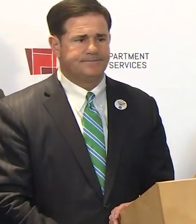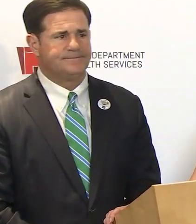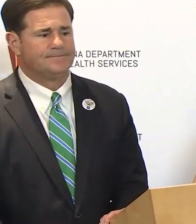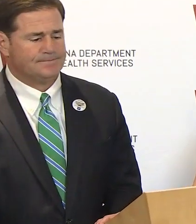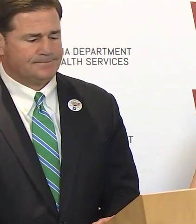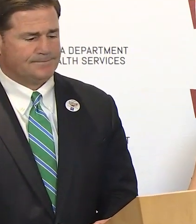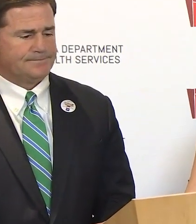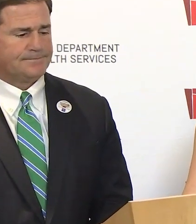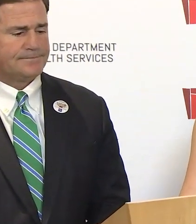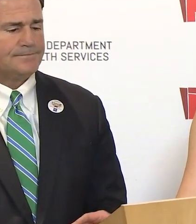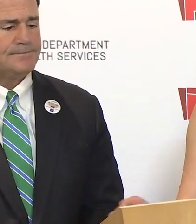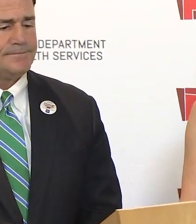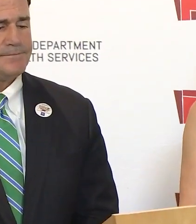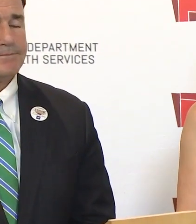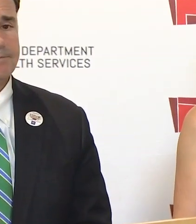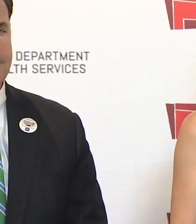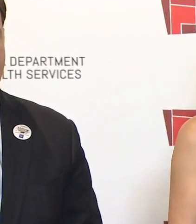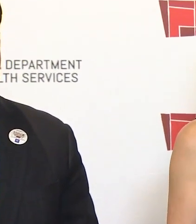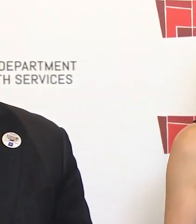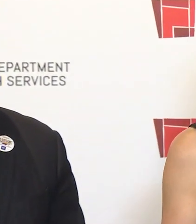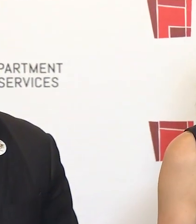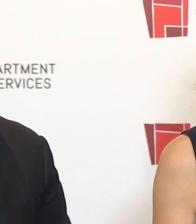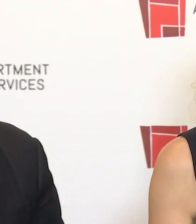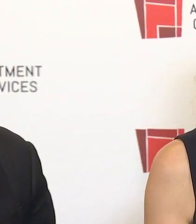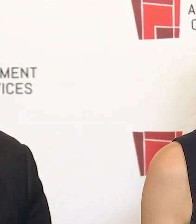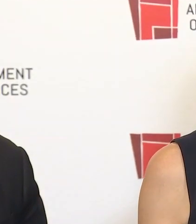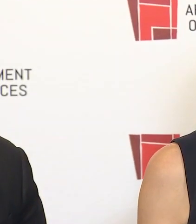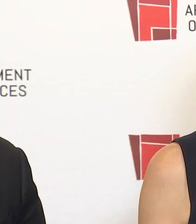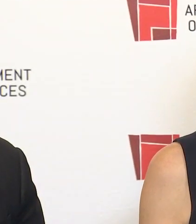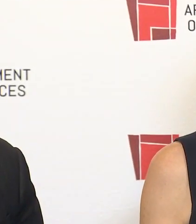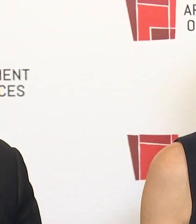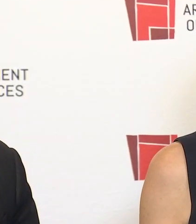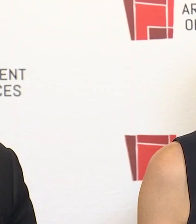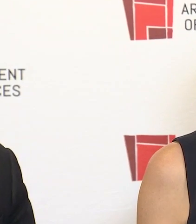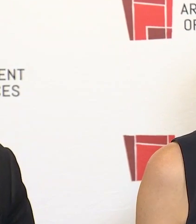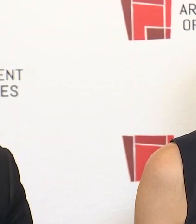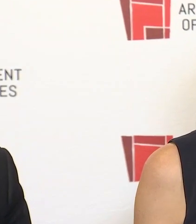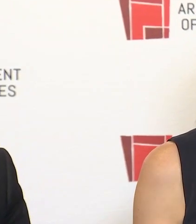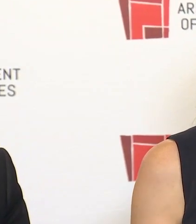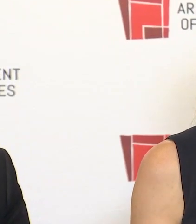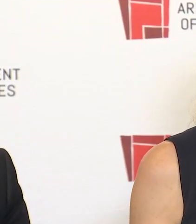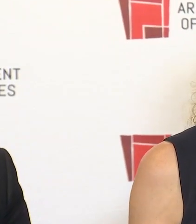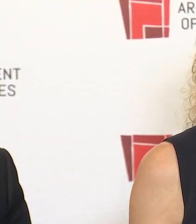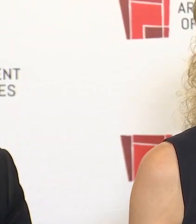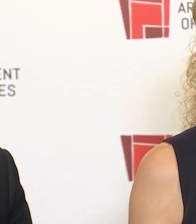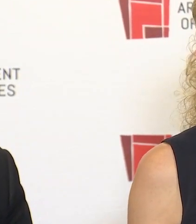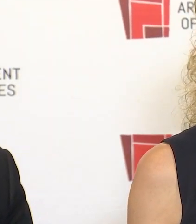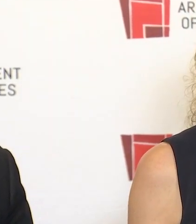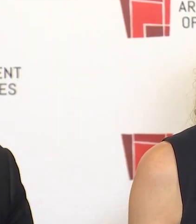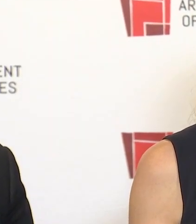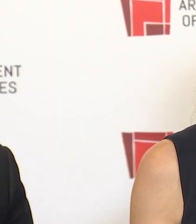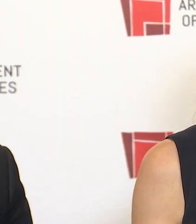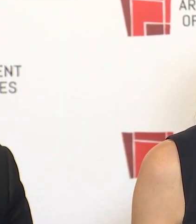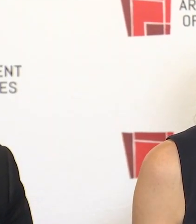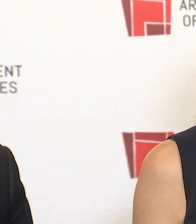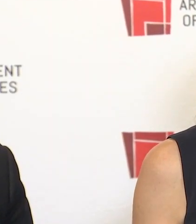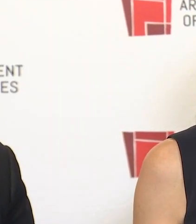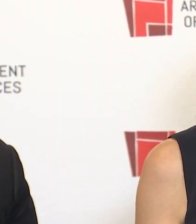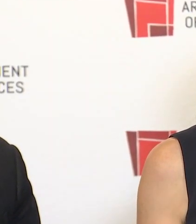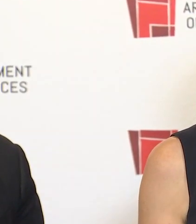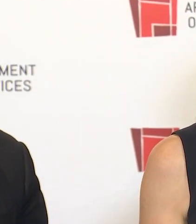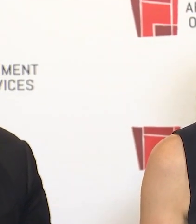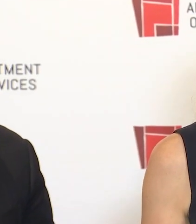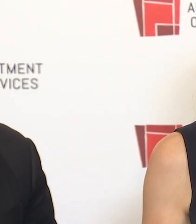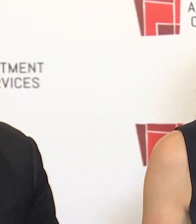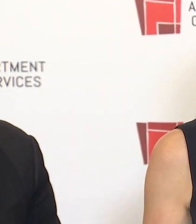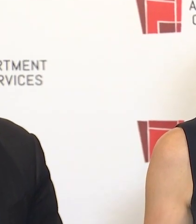Thank you, Governor Ducey, for the introduction and your leadership to ensure the health and safety of our communities. I'm grateful for the partnerships that we